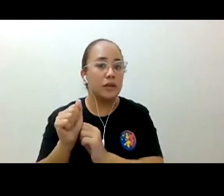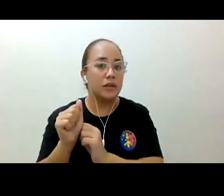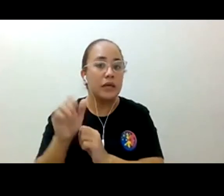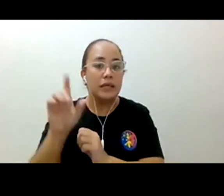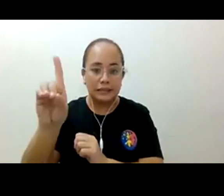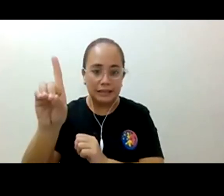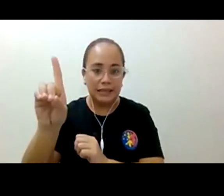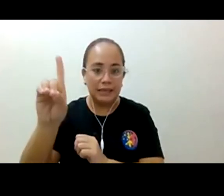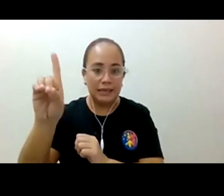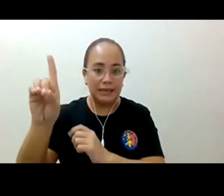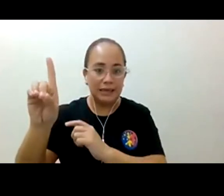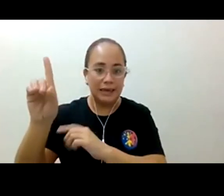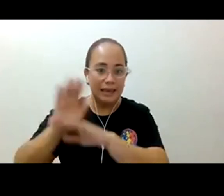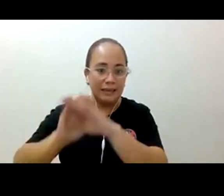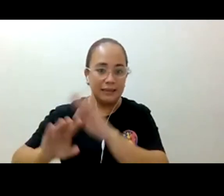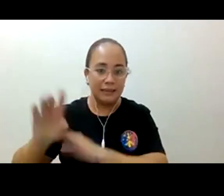dominant hand.